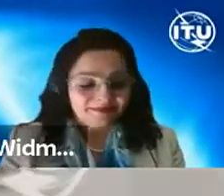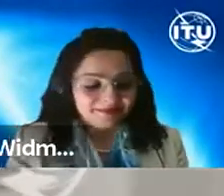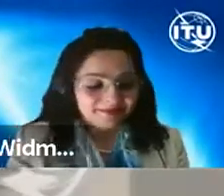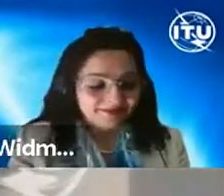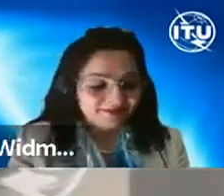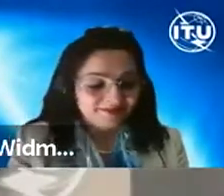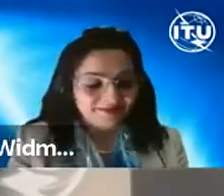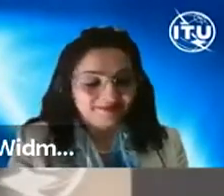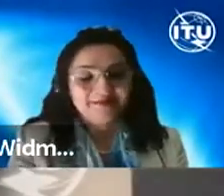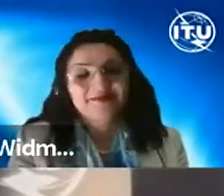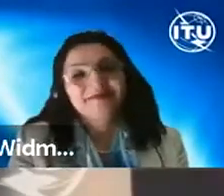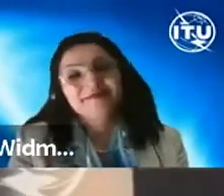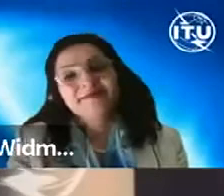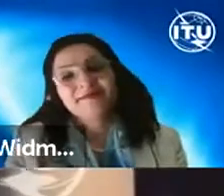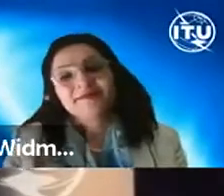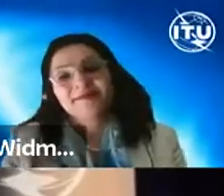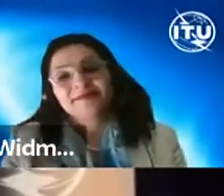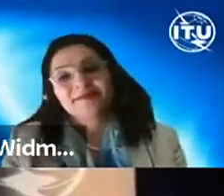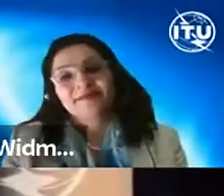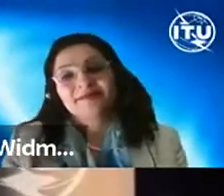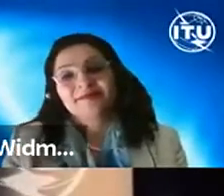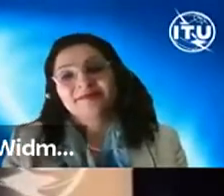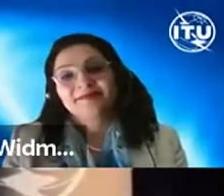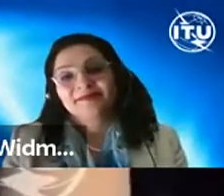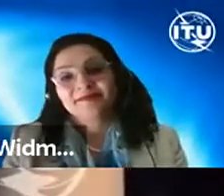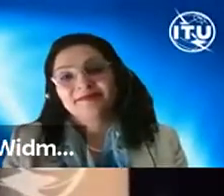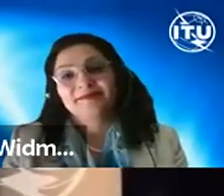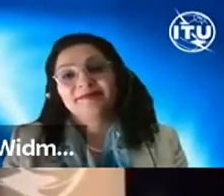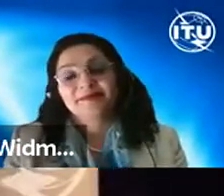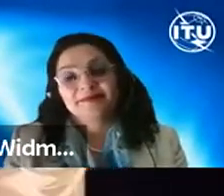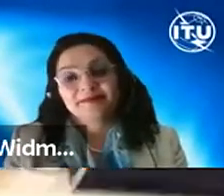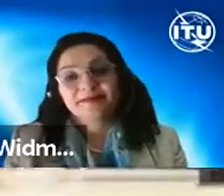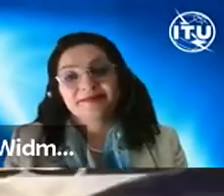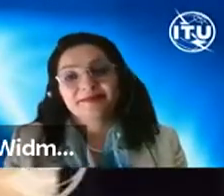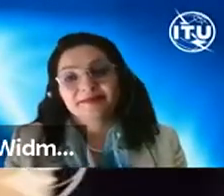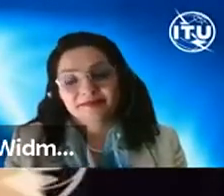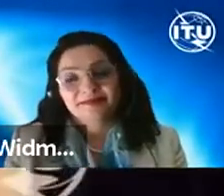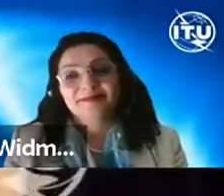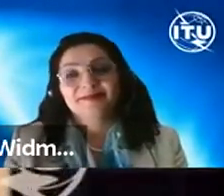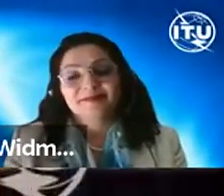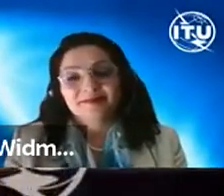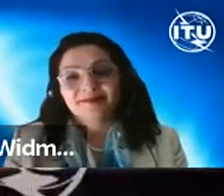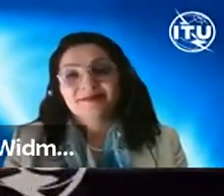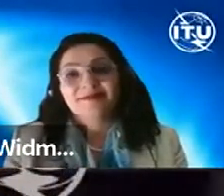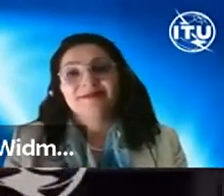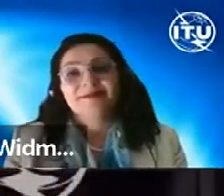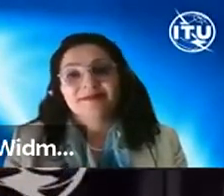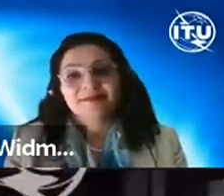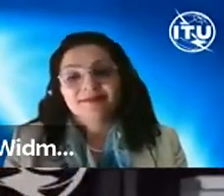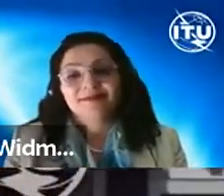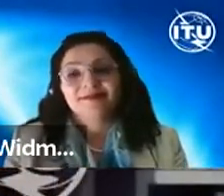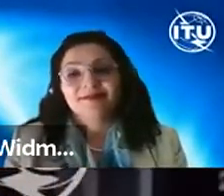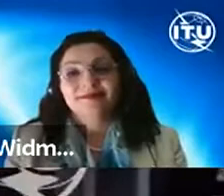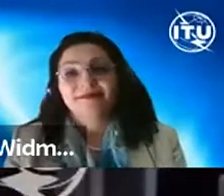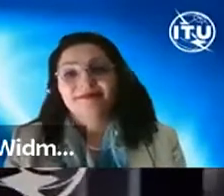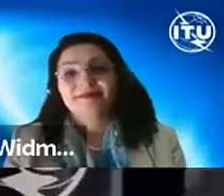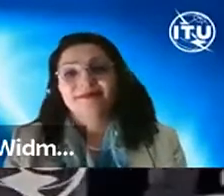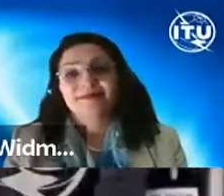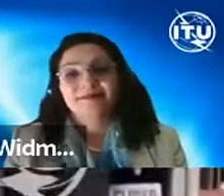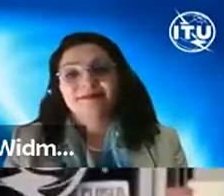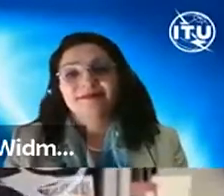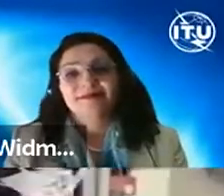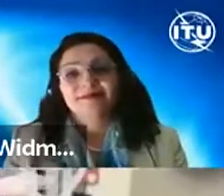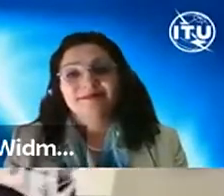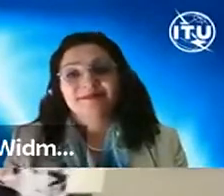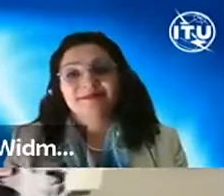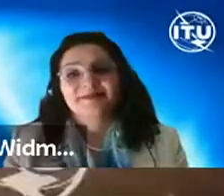between generations. Moreover, in 2020, the Global Coalition on Aging estimated the global market